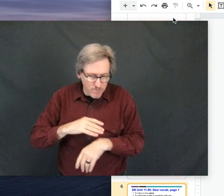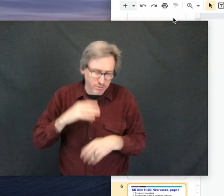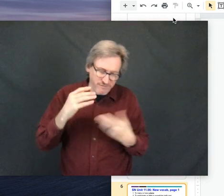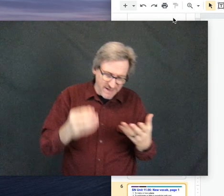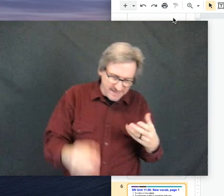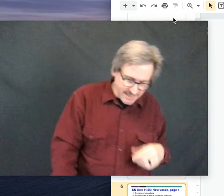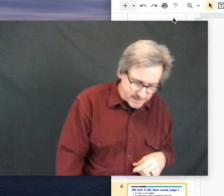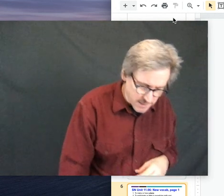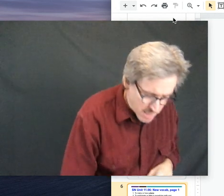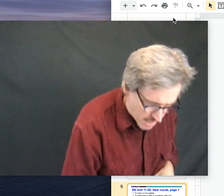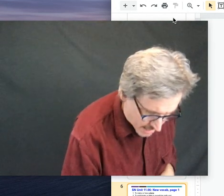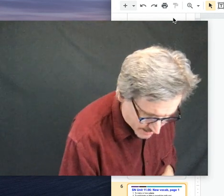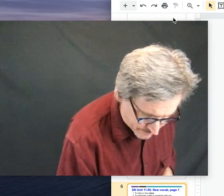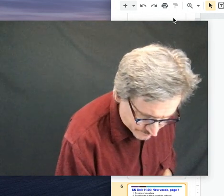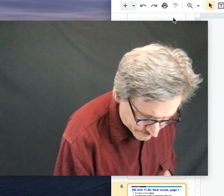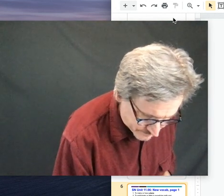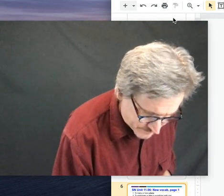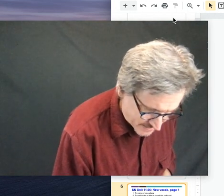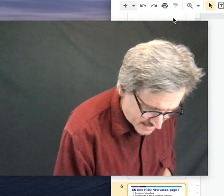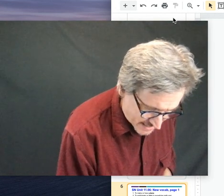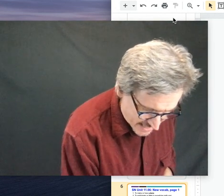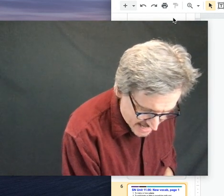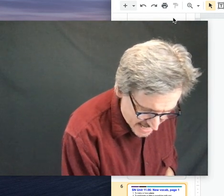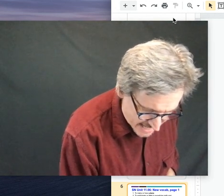blocked, prevented.